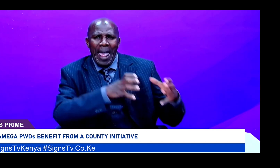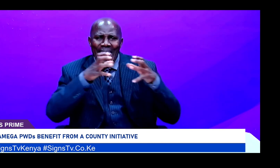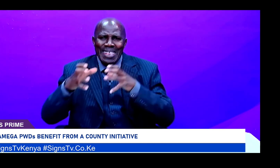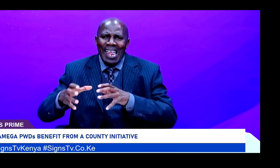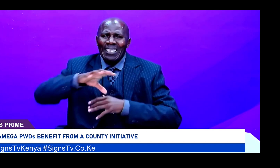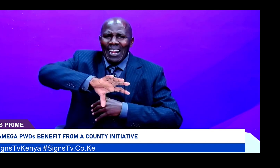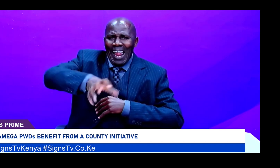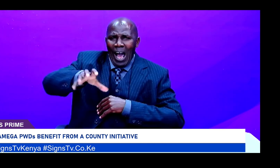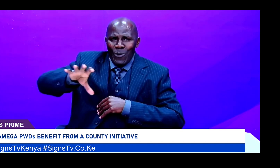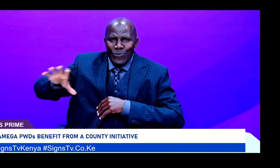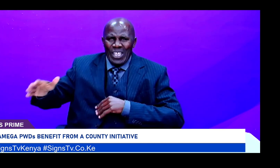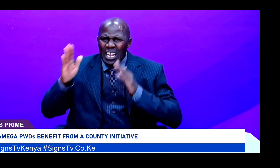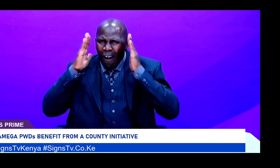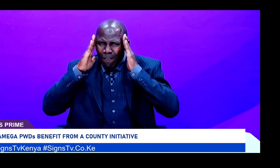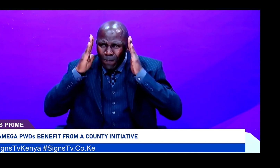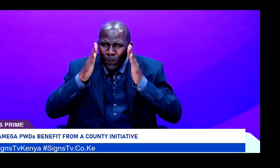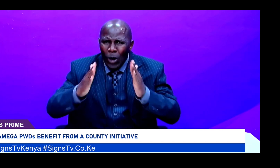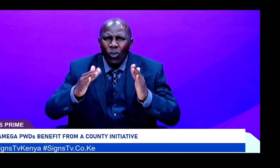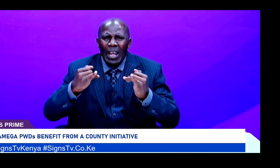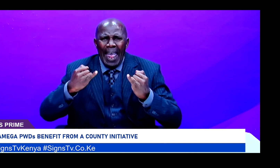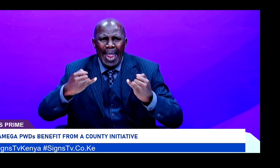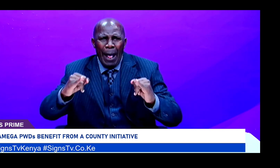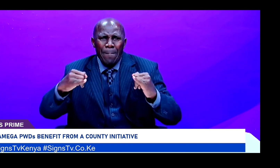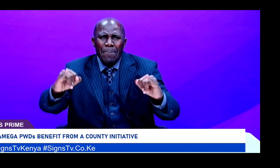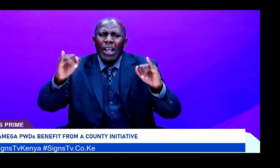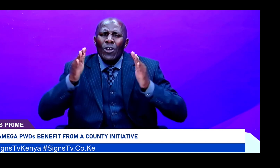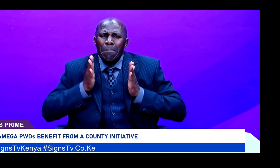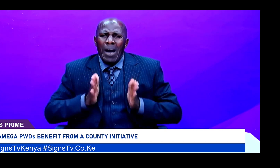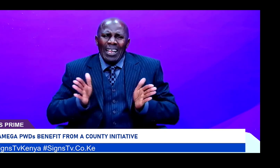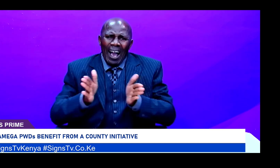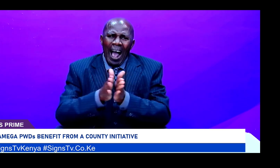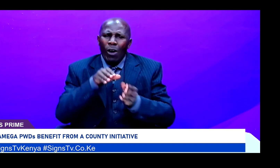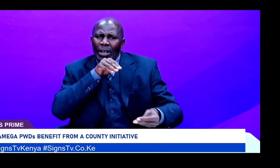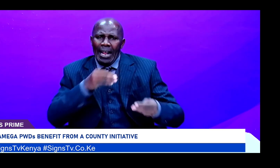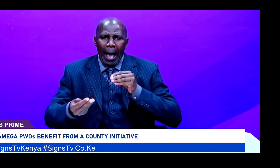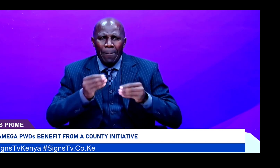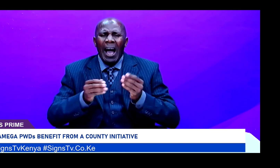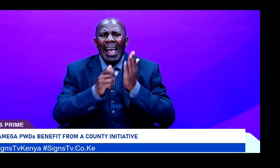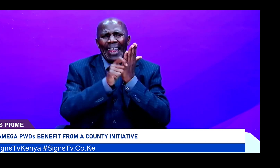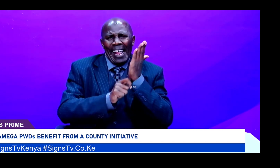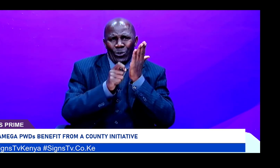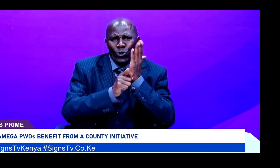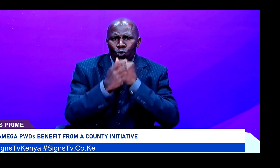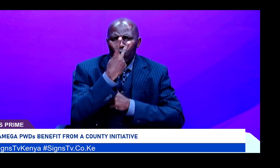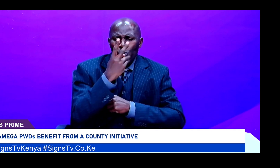aim to mainstream the rights of persons with disabilities and ensure their inclusion in all aspects